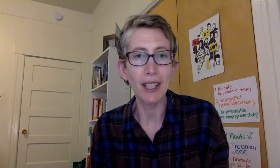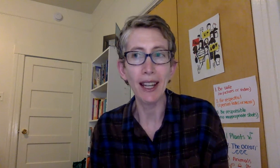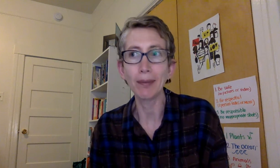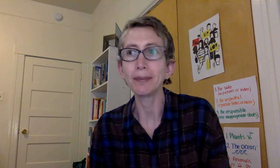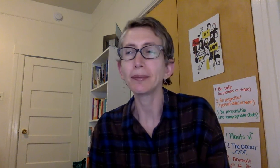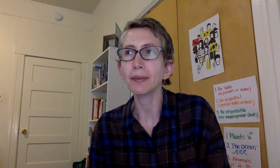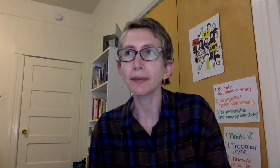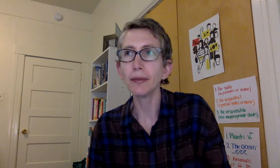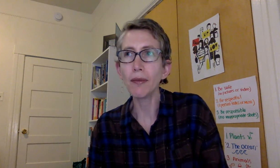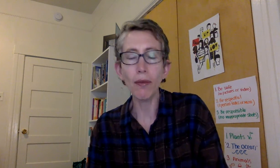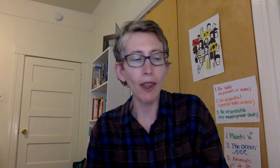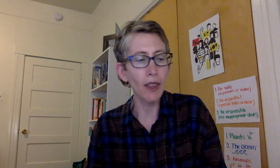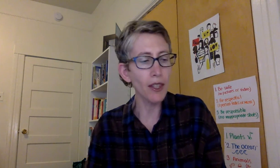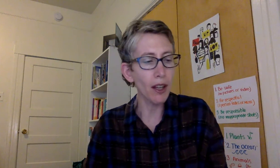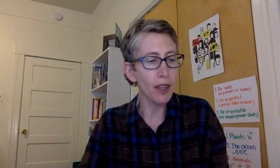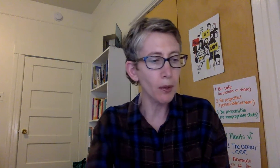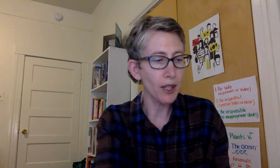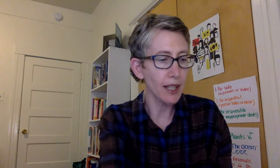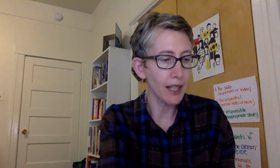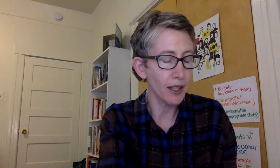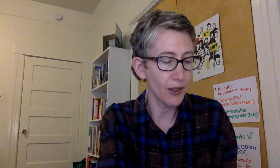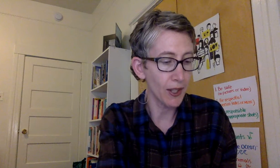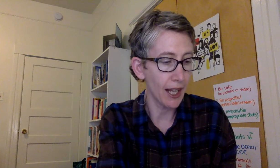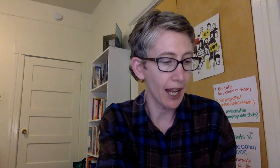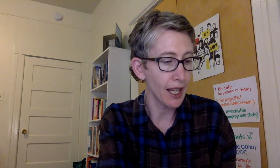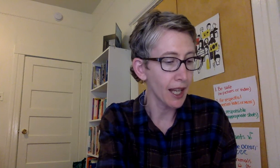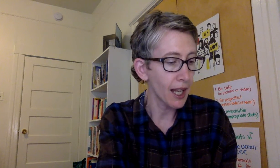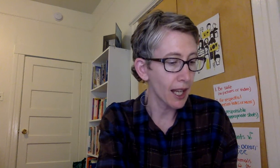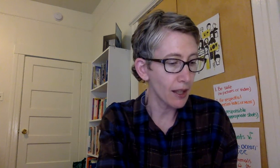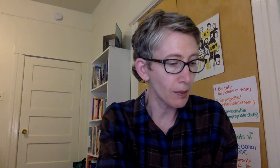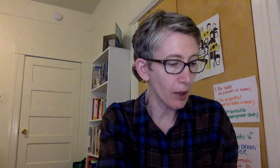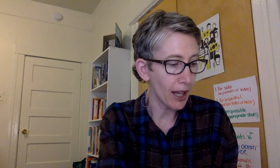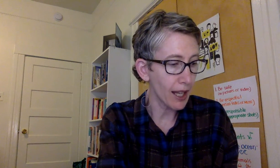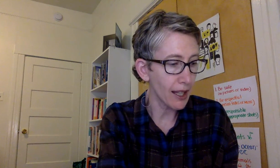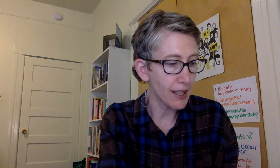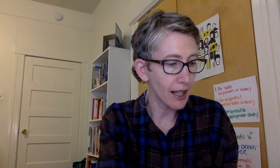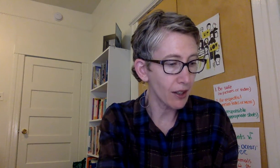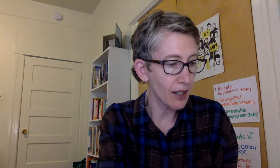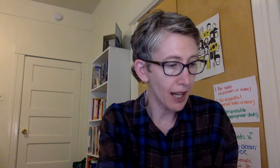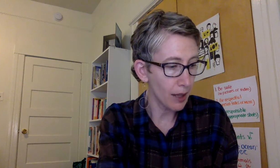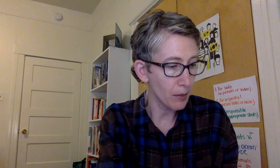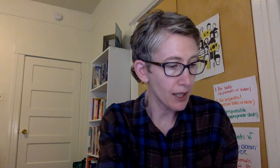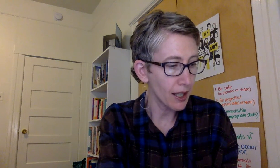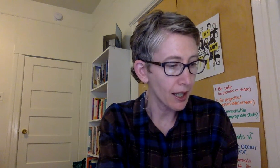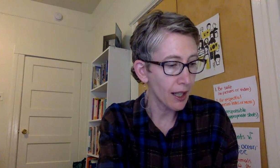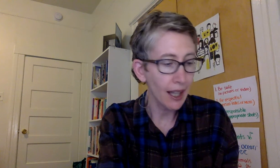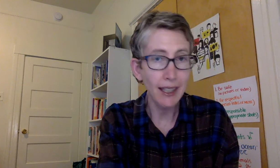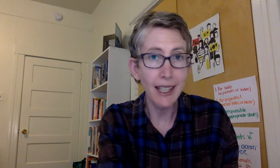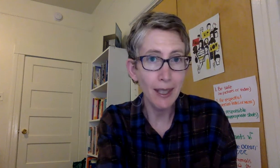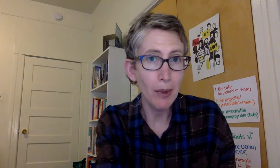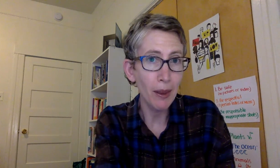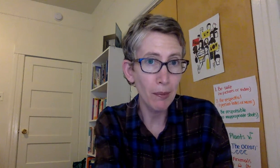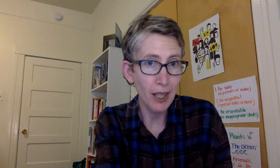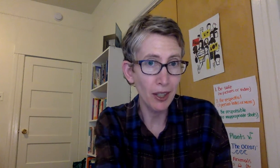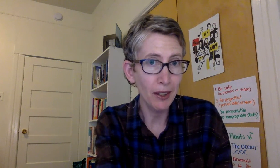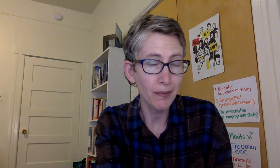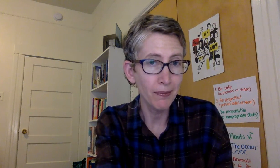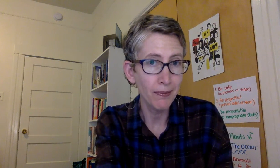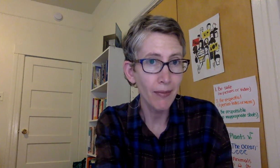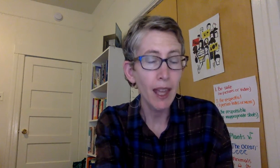time. The song that we're listening to today is by a singer named Elizabeth Mitchell.